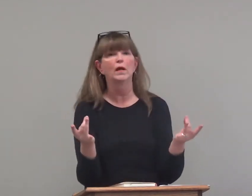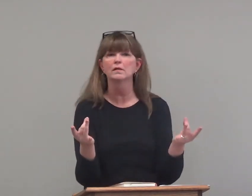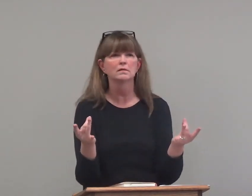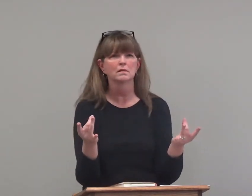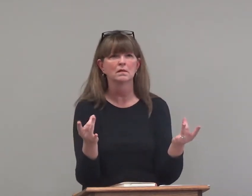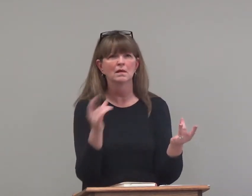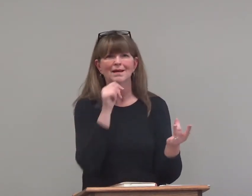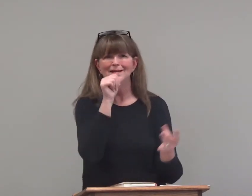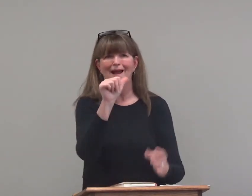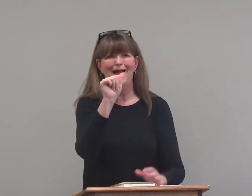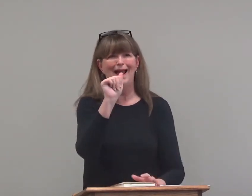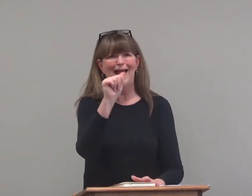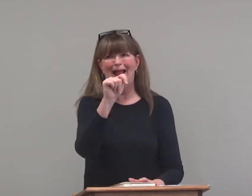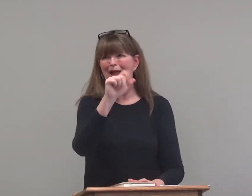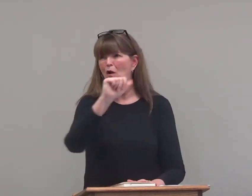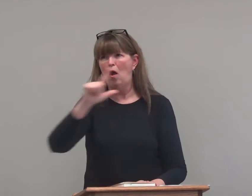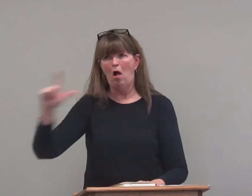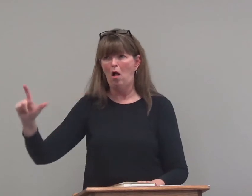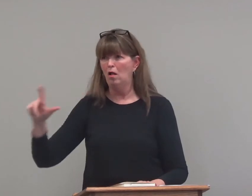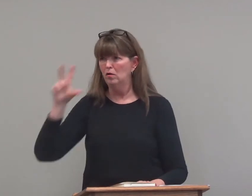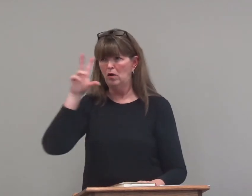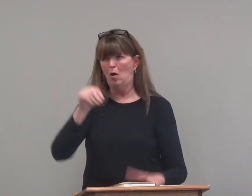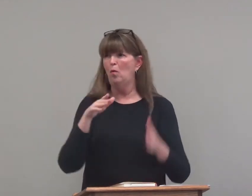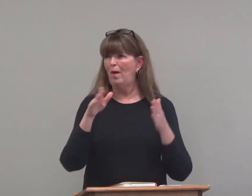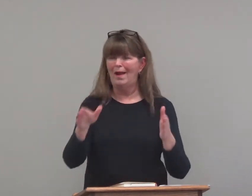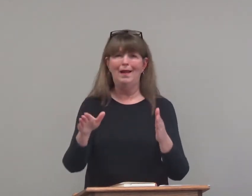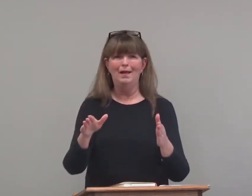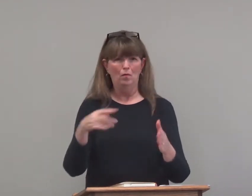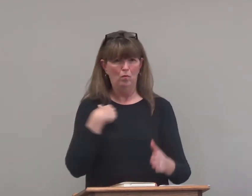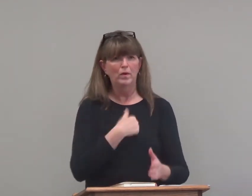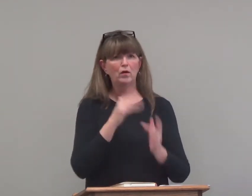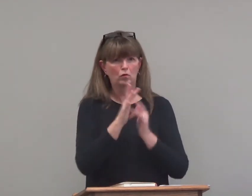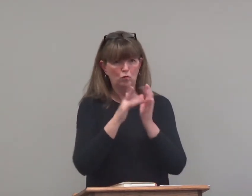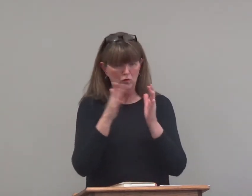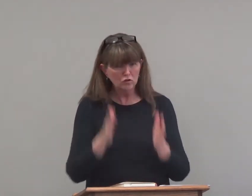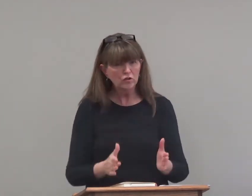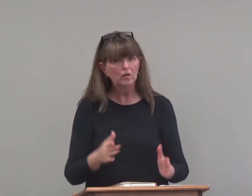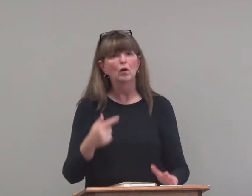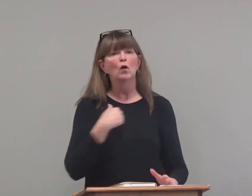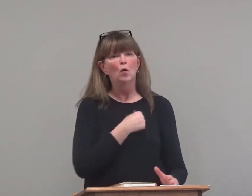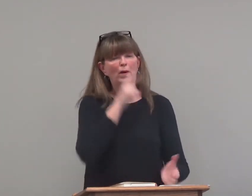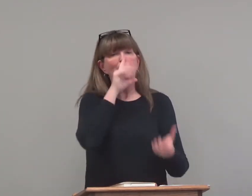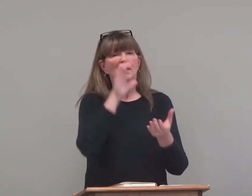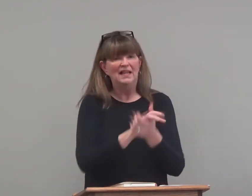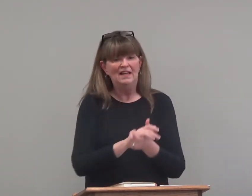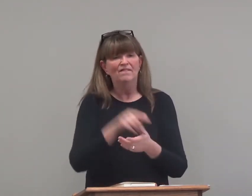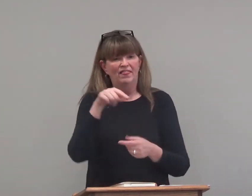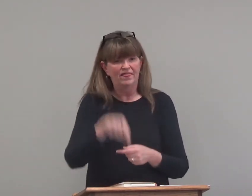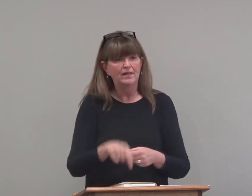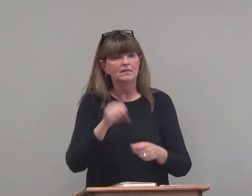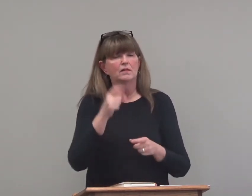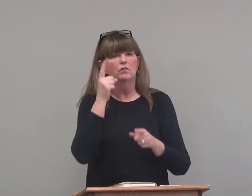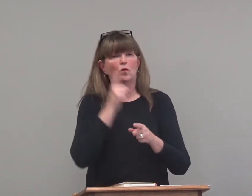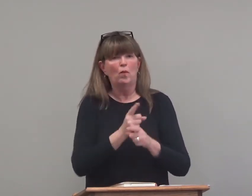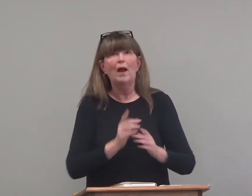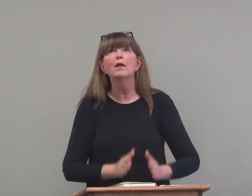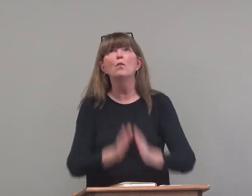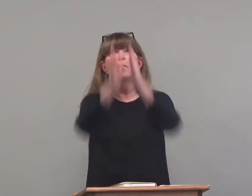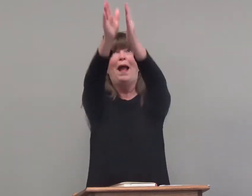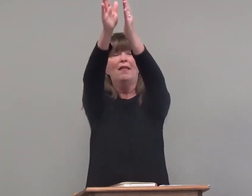I'm not asking you to become Buddhist, not at all. No way. We are Christians. We believe that this is